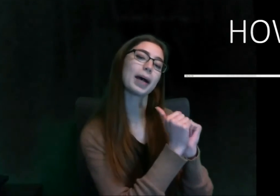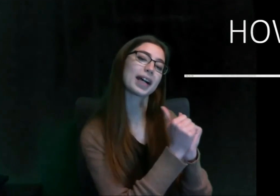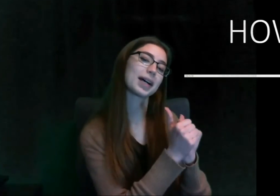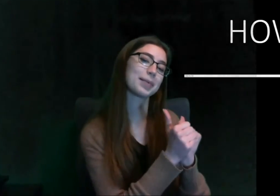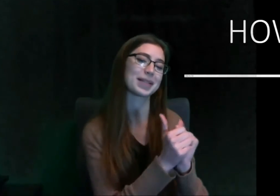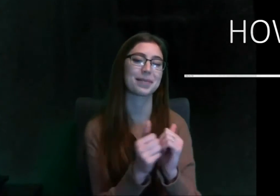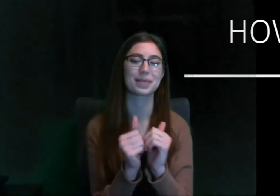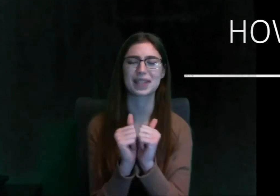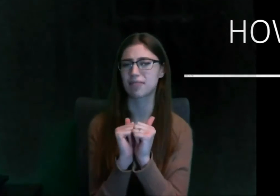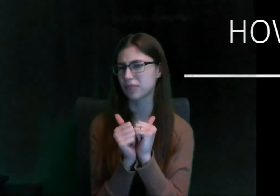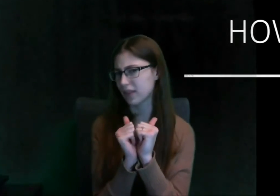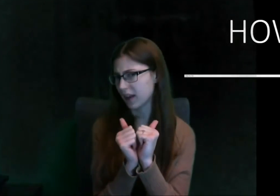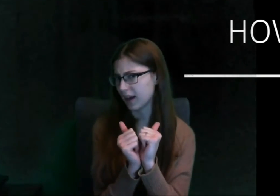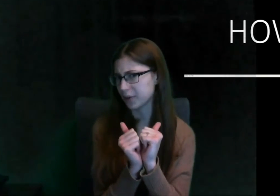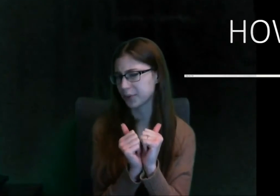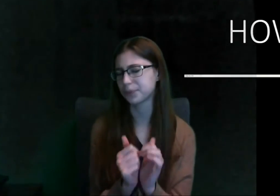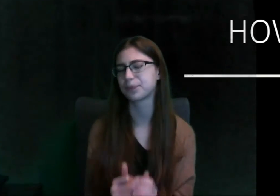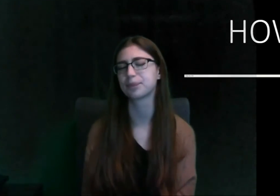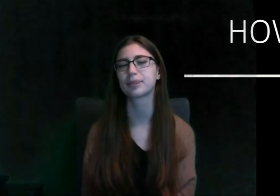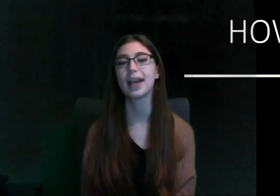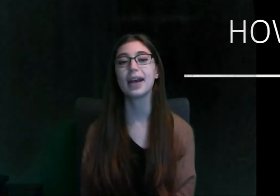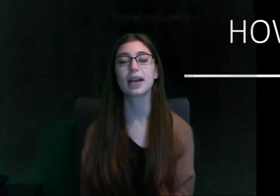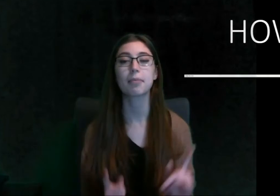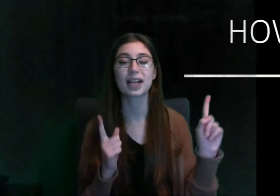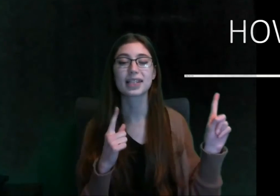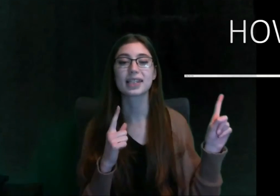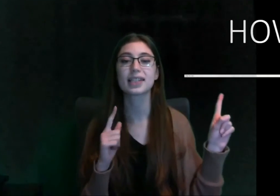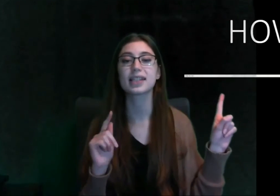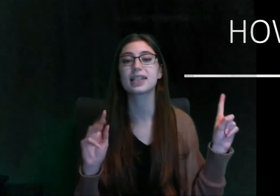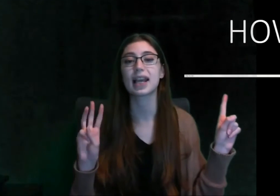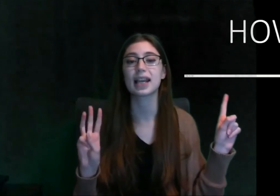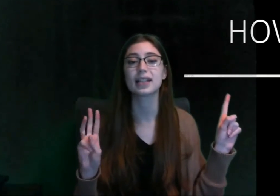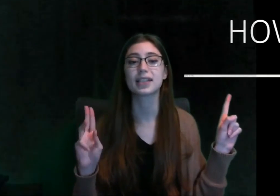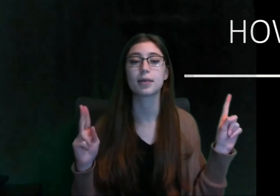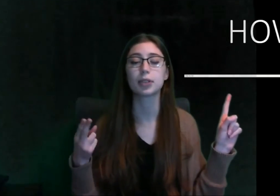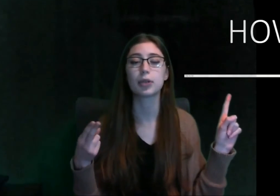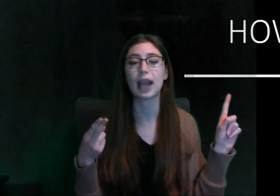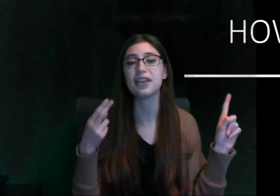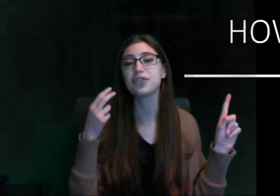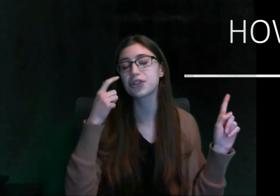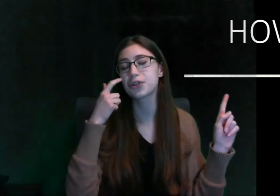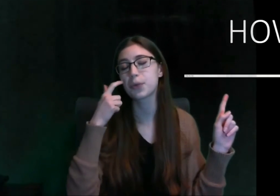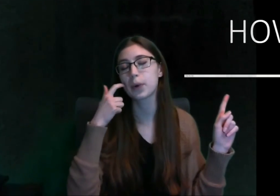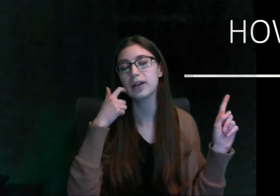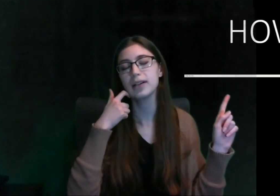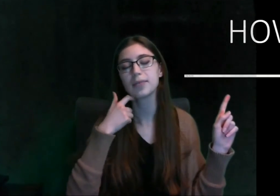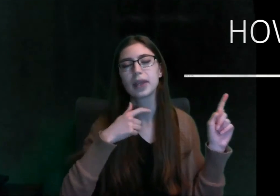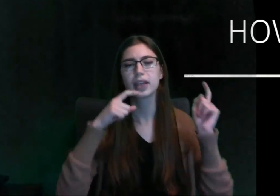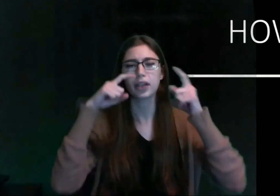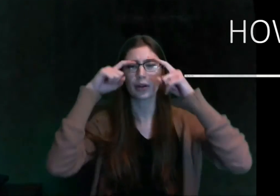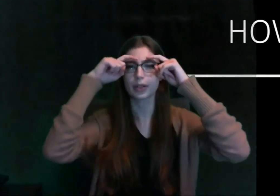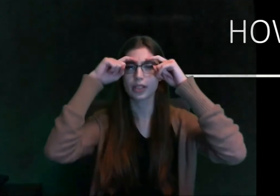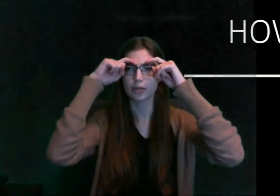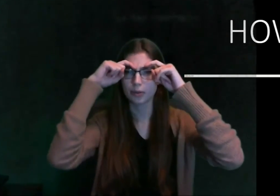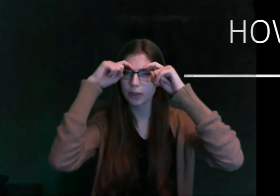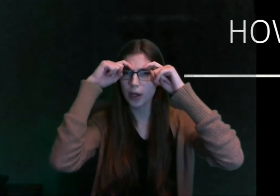a couple times. How? And because this is a WH word, you're going to lower